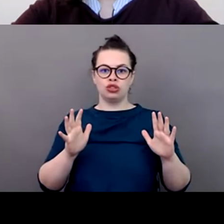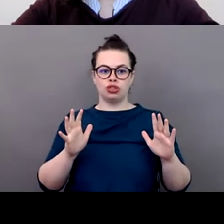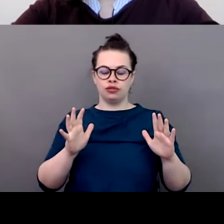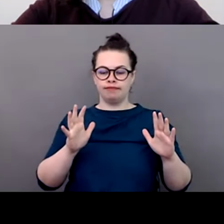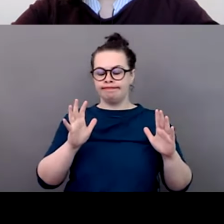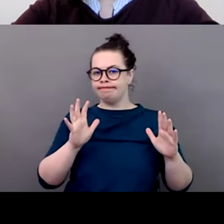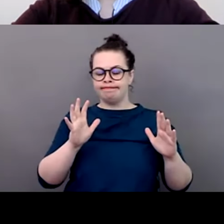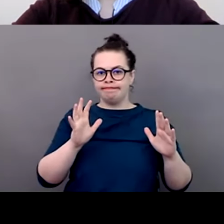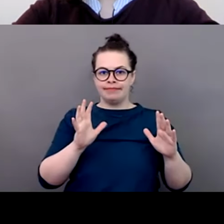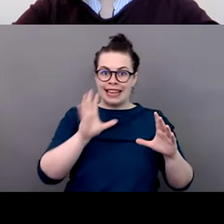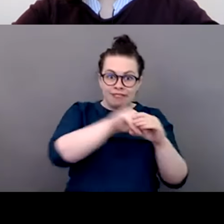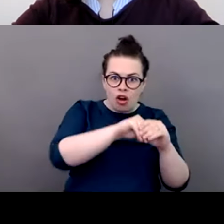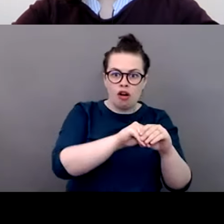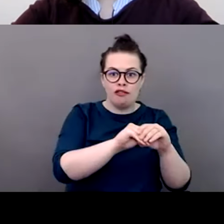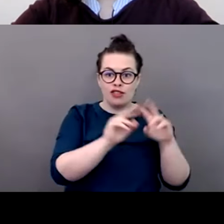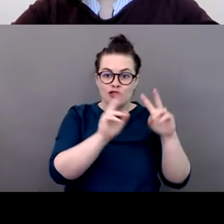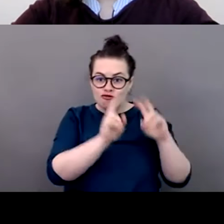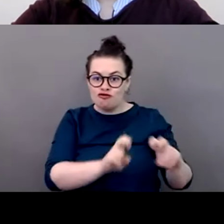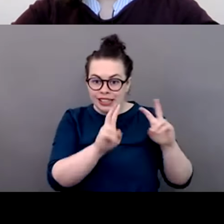So there is no